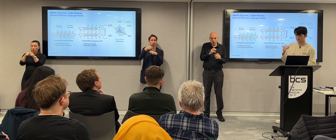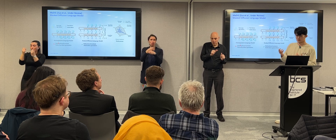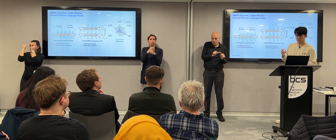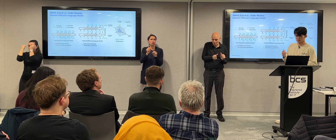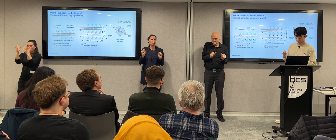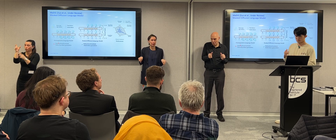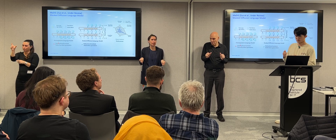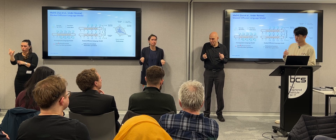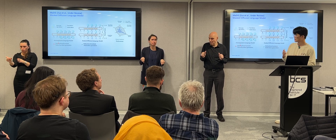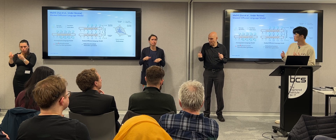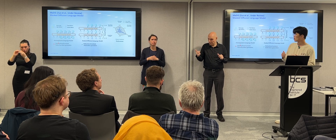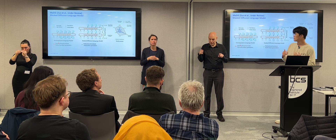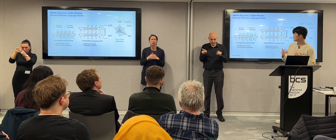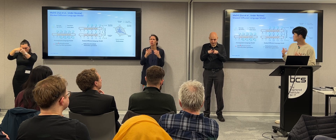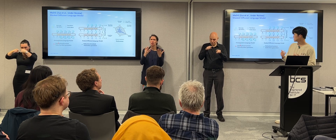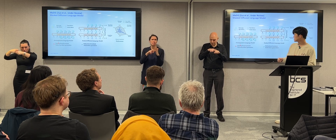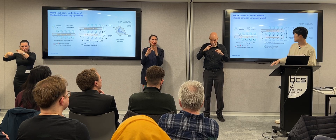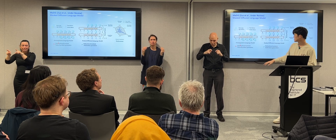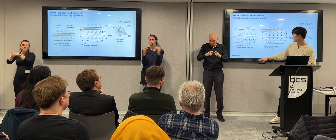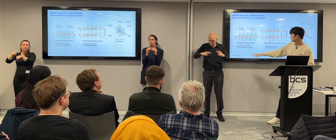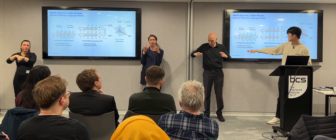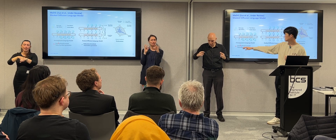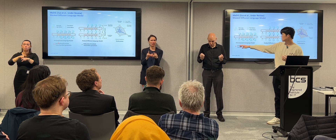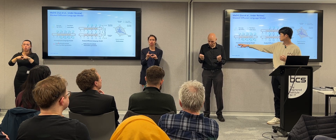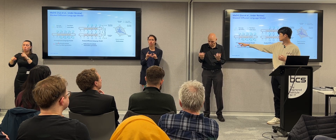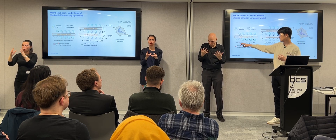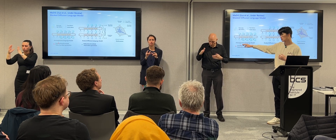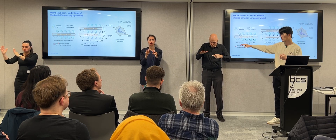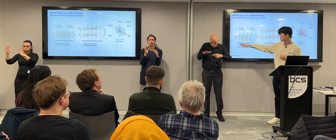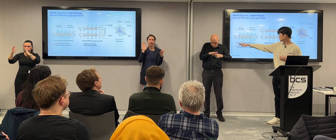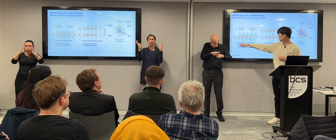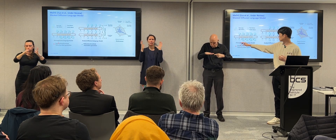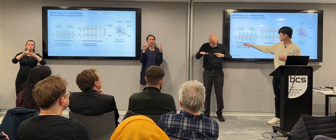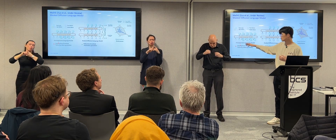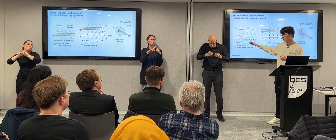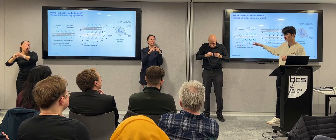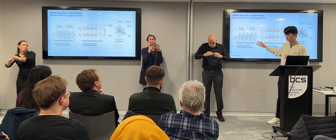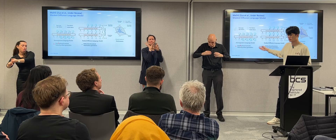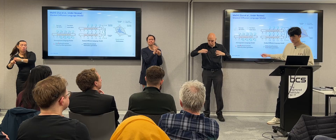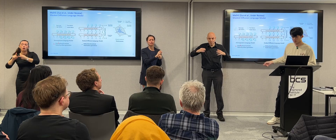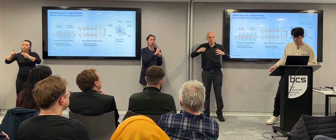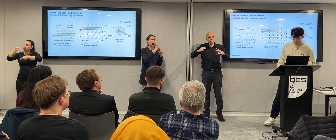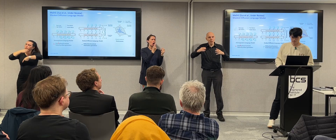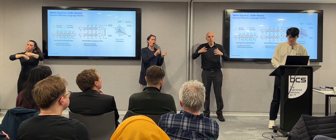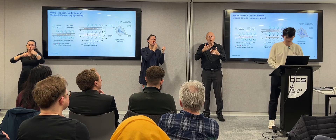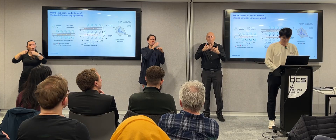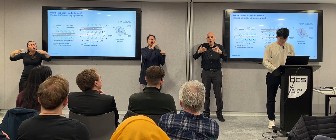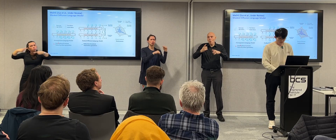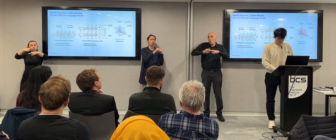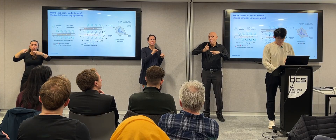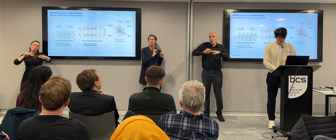So it's much more efficient than the conventional autoregressive language model.